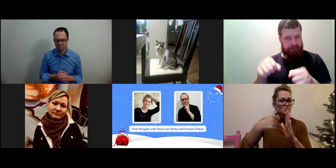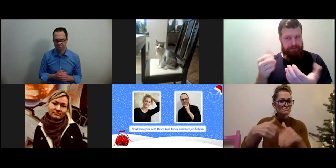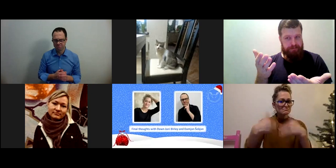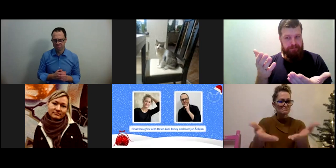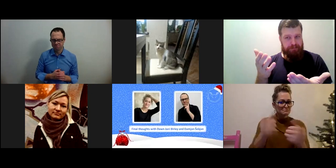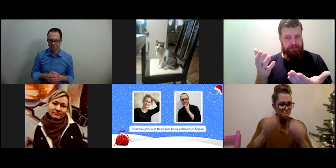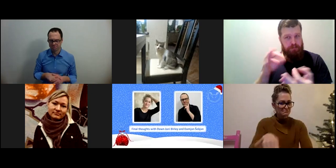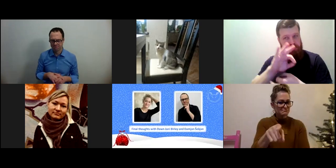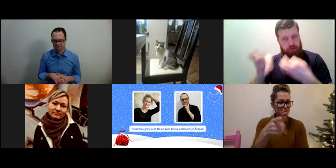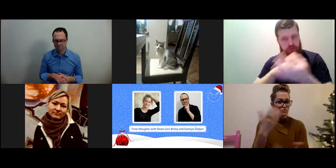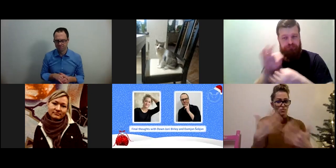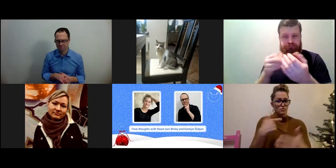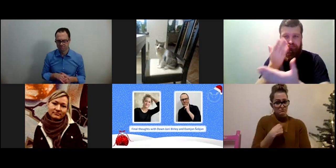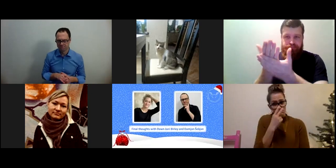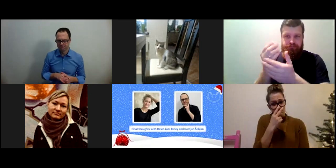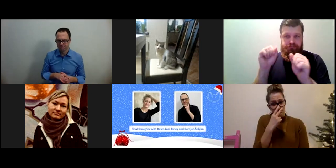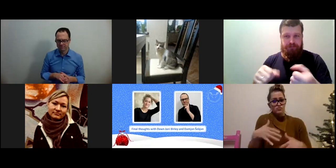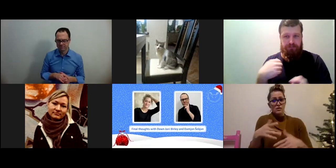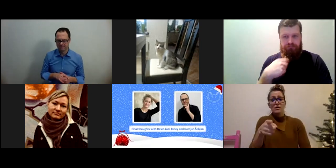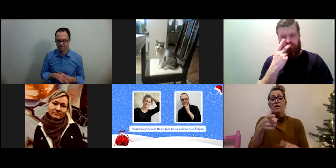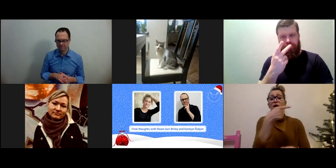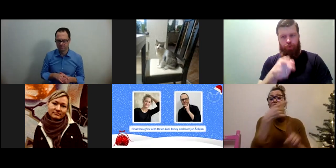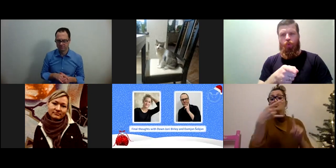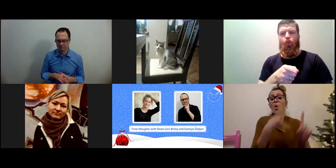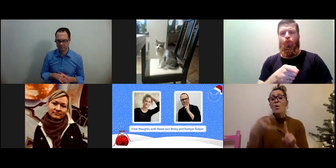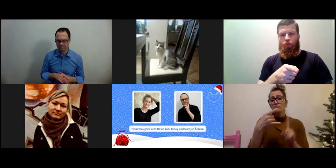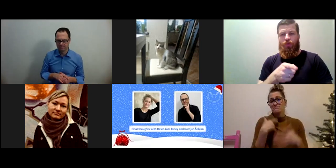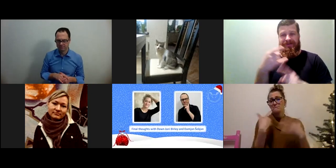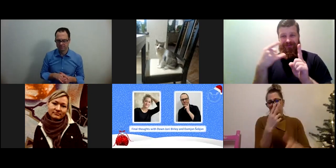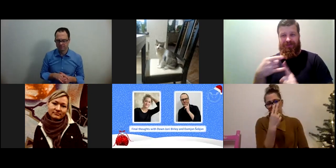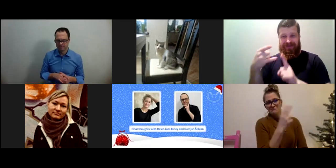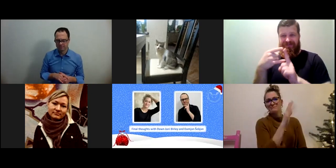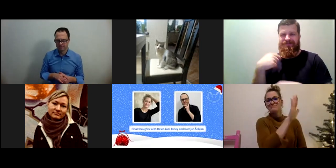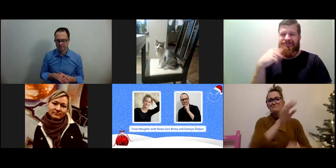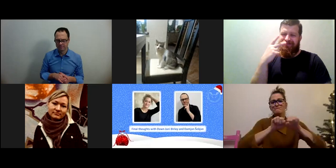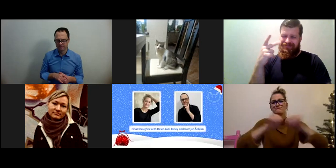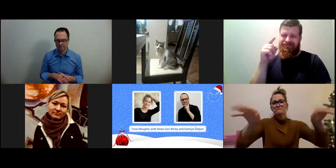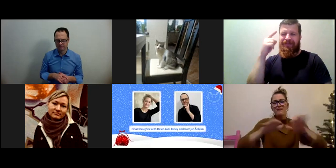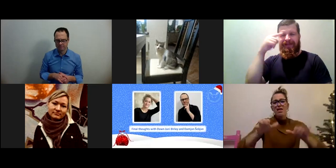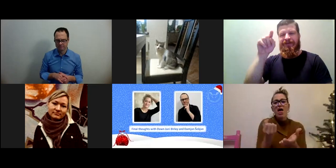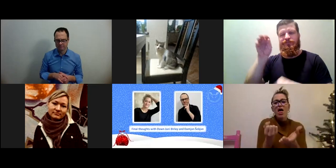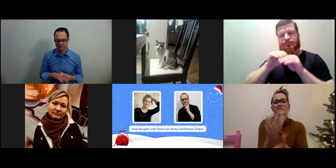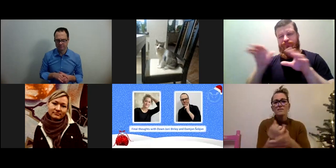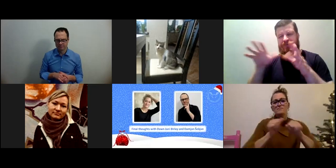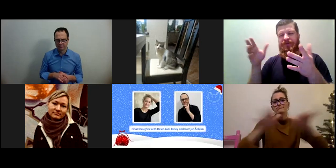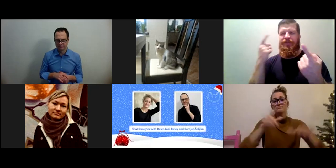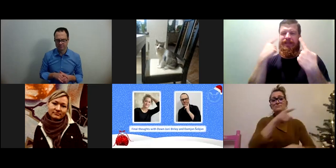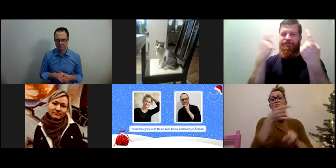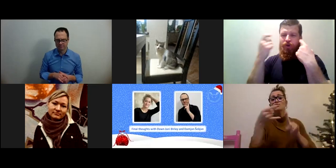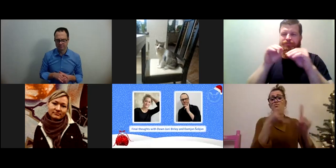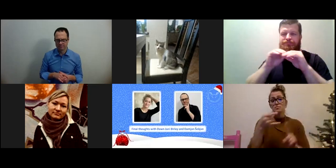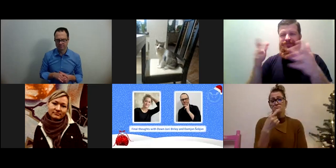needs? Maybe that's a project idea. From what I've seen, you guys work on a very professional level. I've also